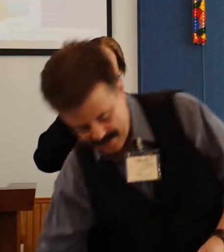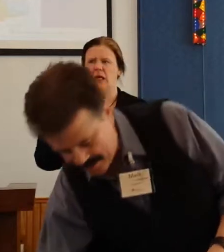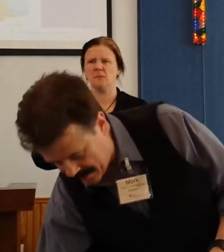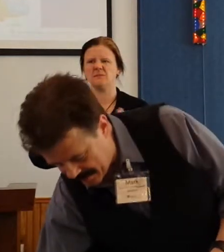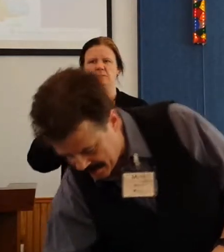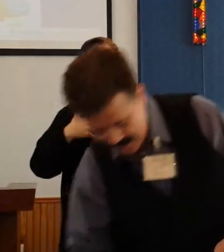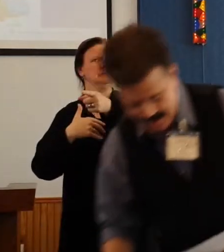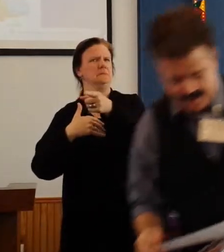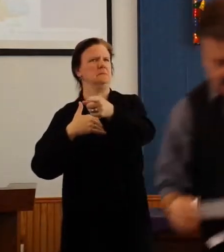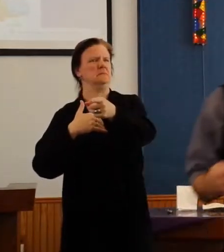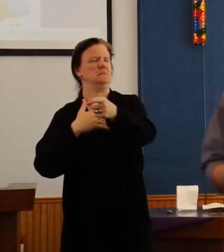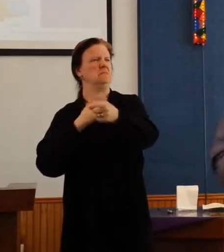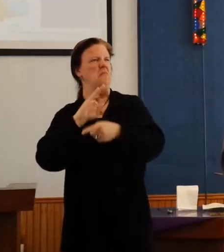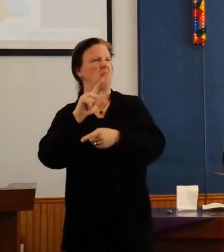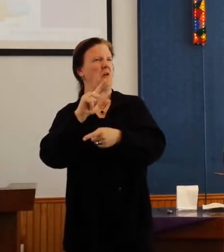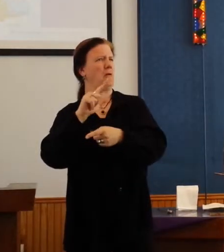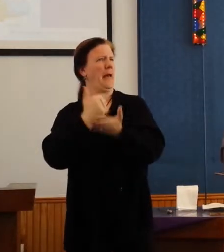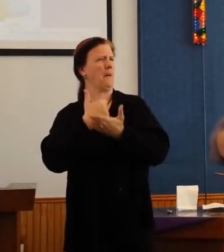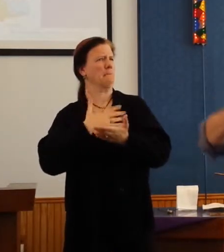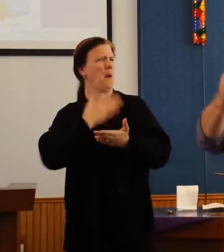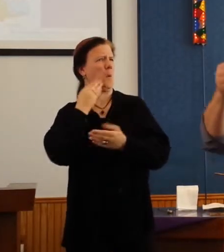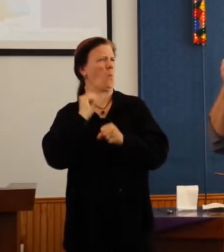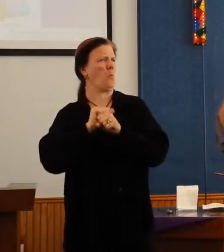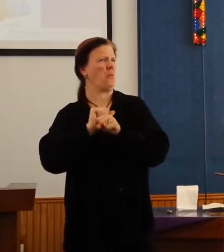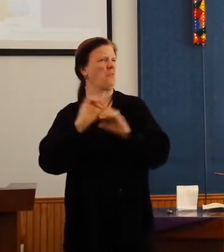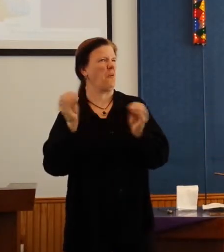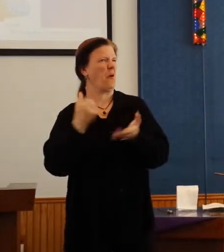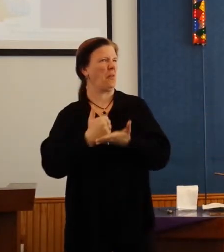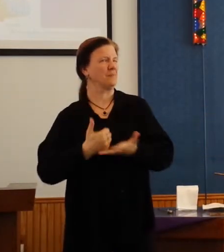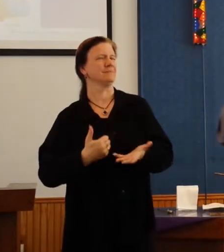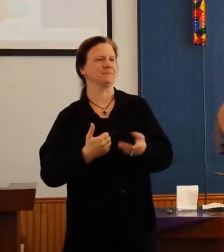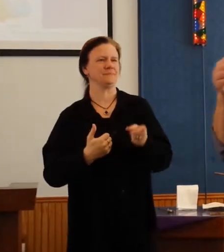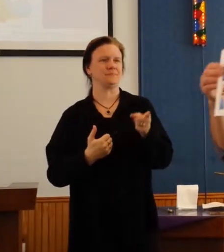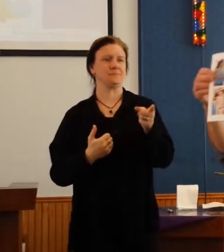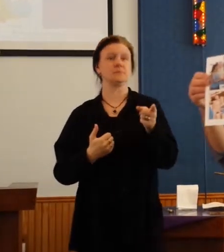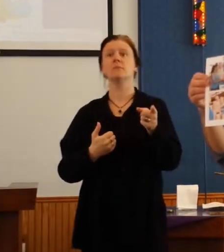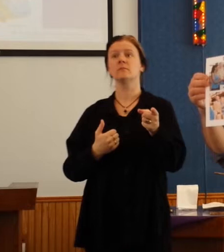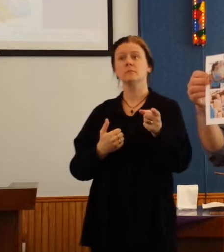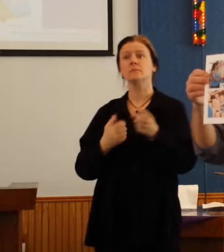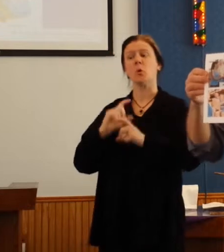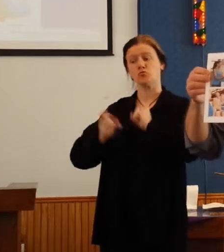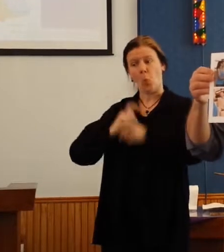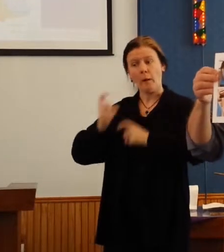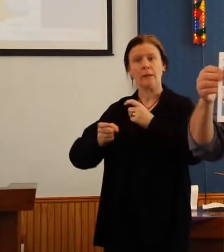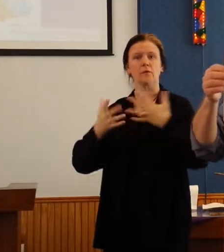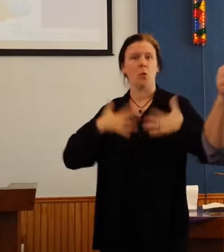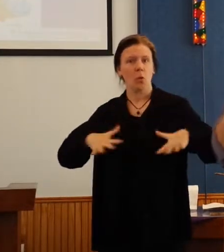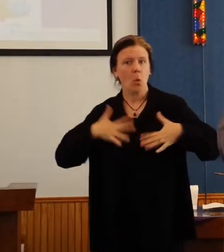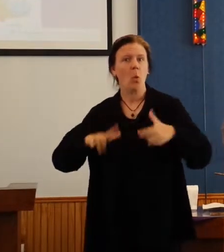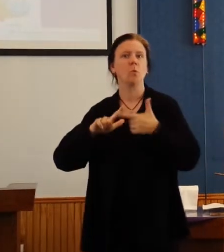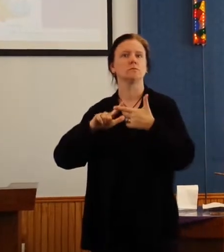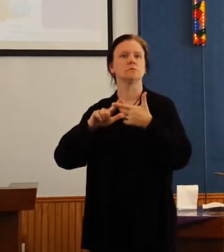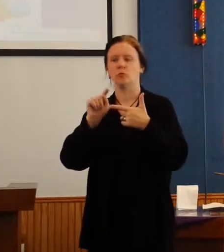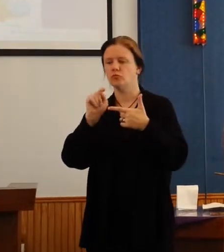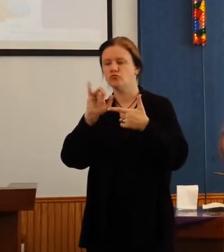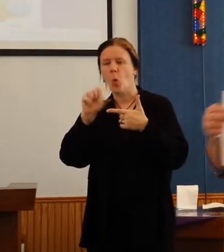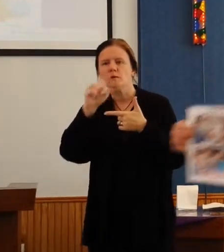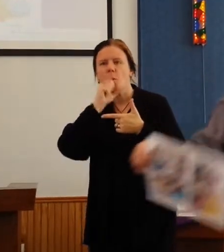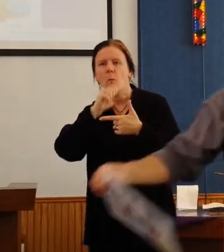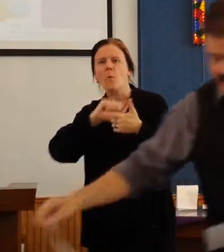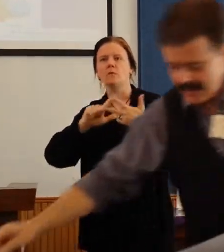Nobody helps me with my homework. Or how about donating something? Yes. Clothes, toys,